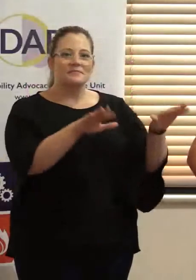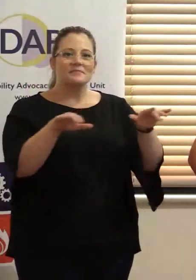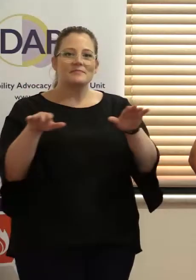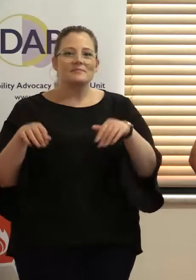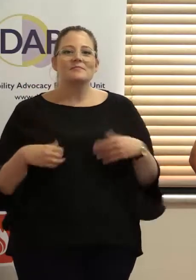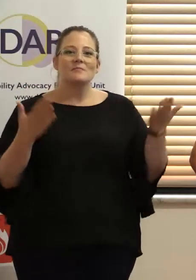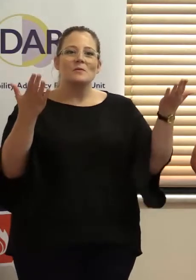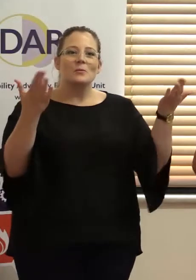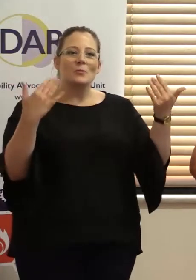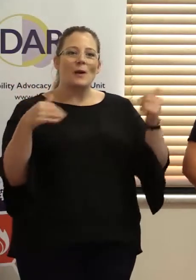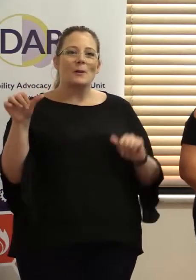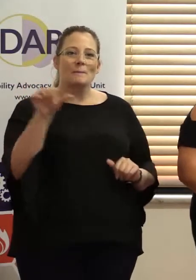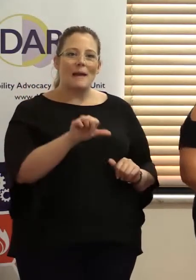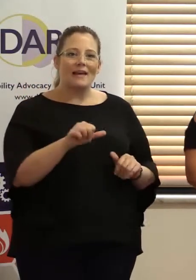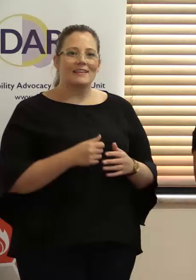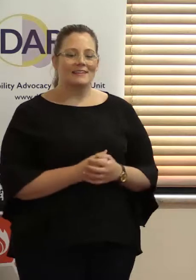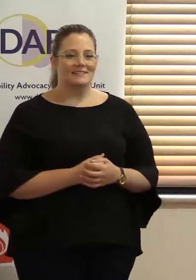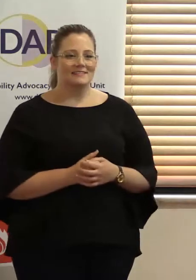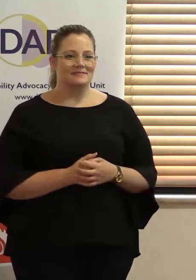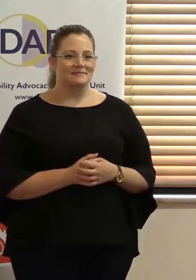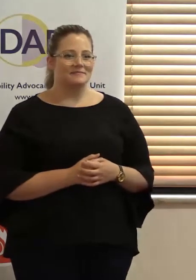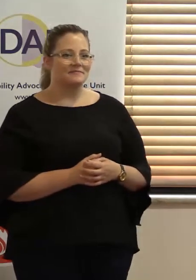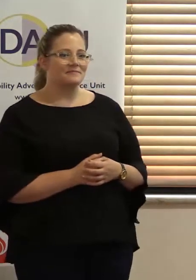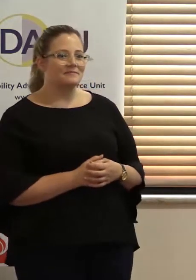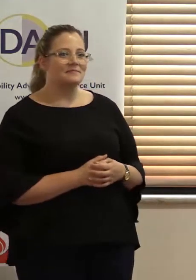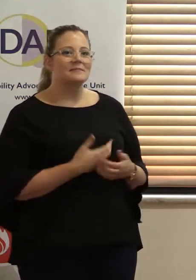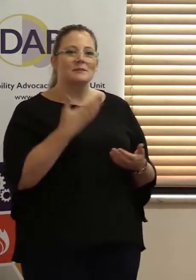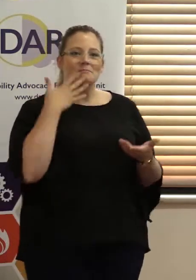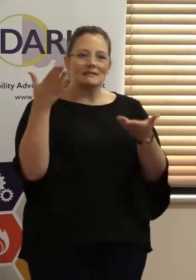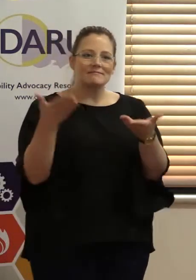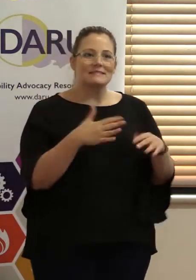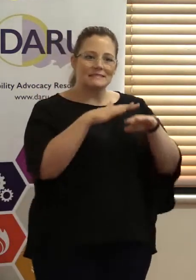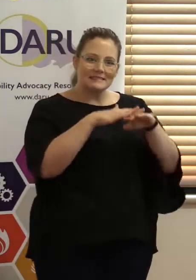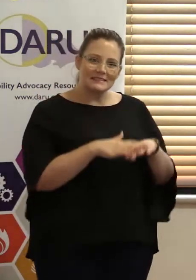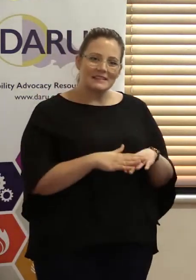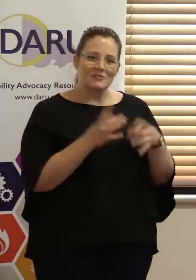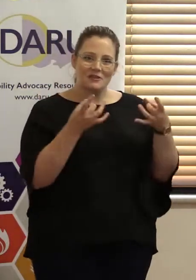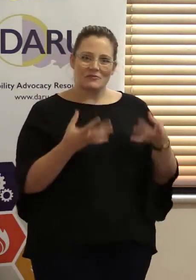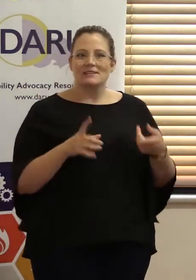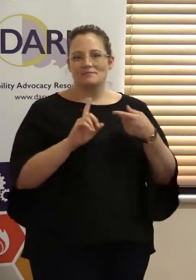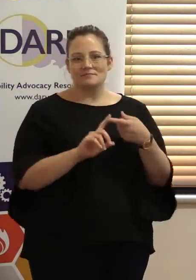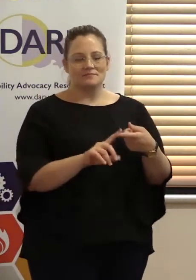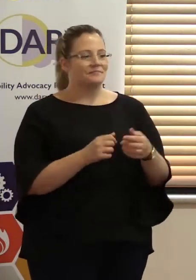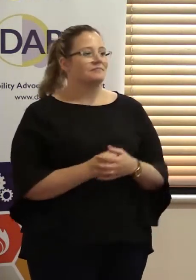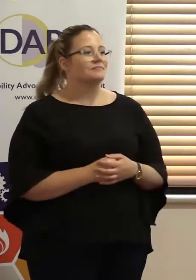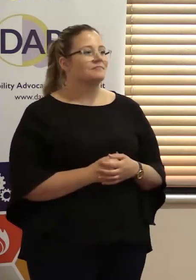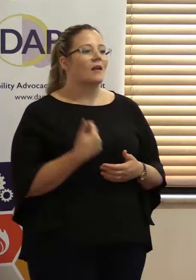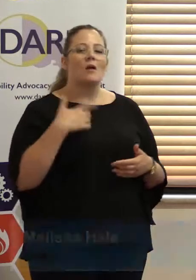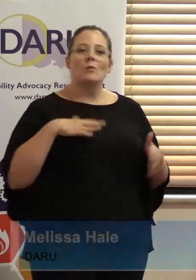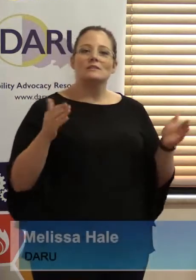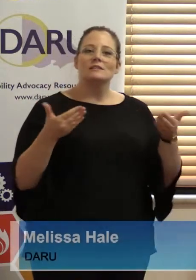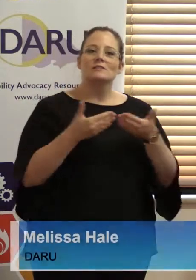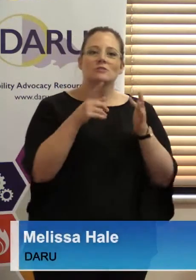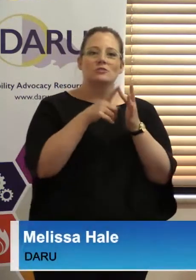Welcome back, everybody. If you could all just grab a seat. So I'd now like to